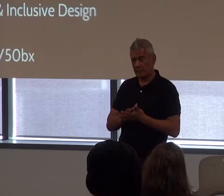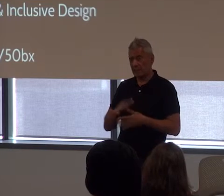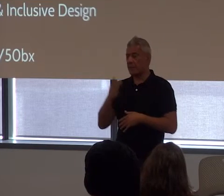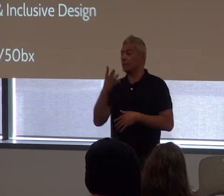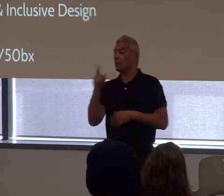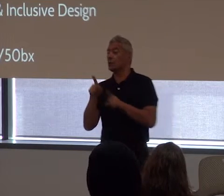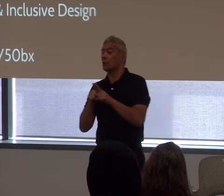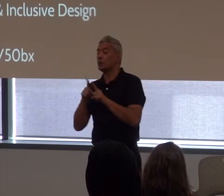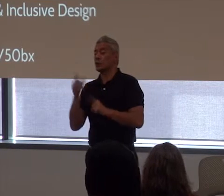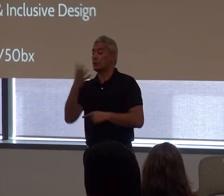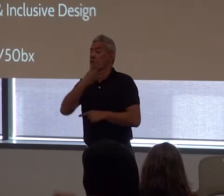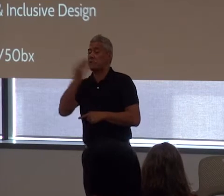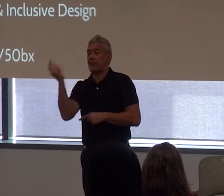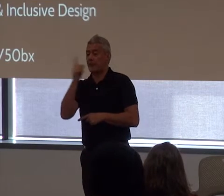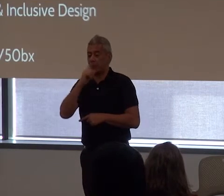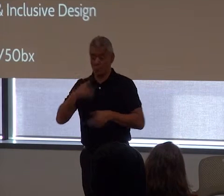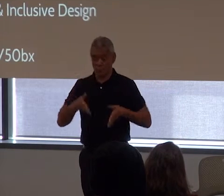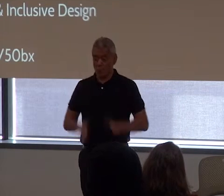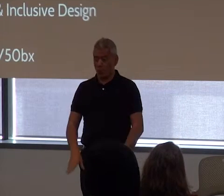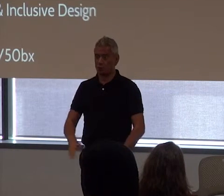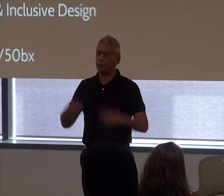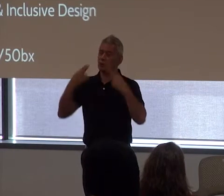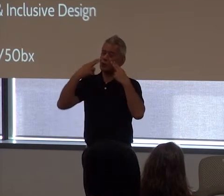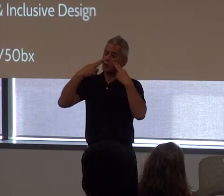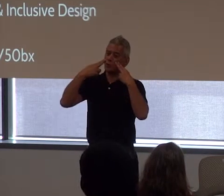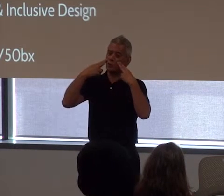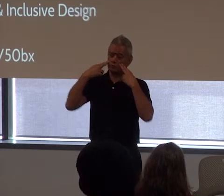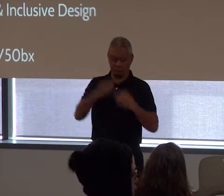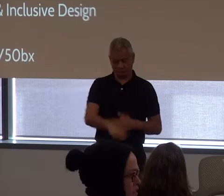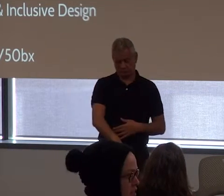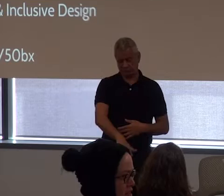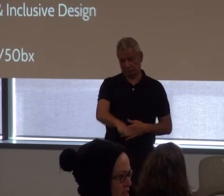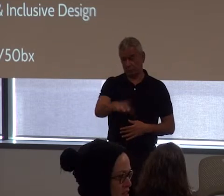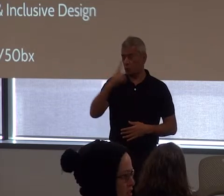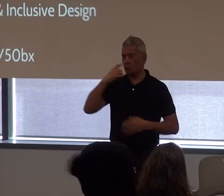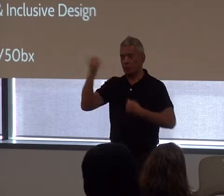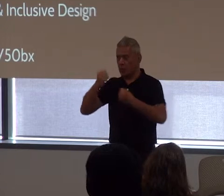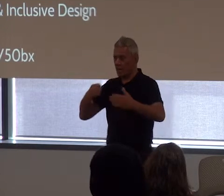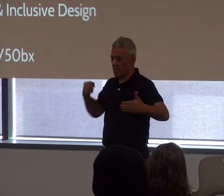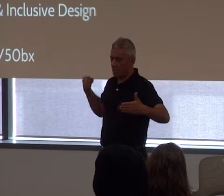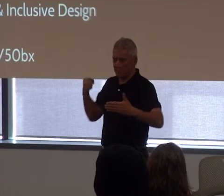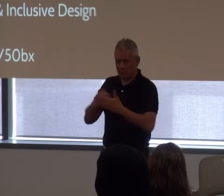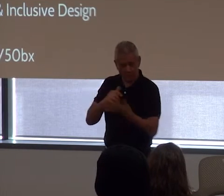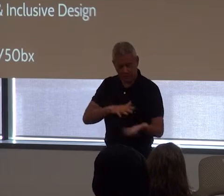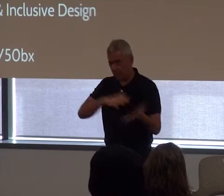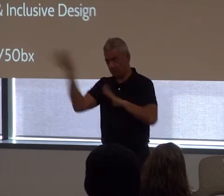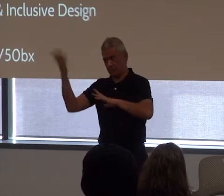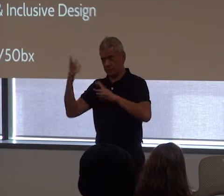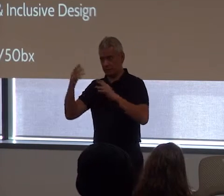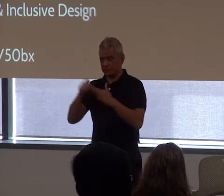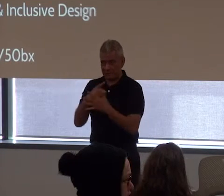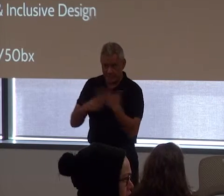younger. You might have a car accident that makes you deaf. You might have, there's all these different things that Correct. can occur, so it's quite hard, I think, to